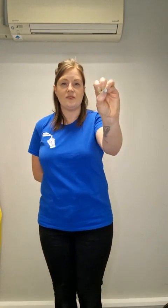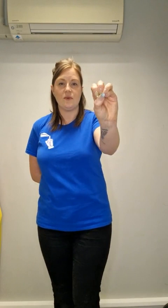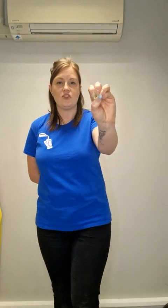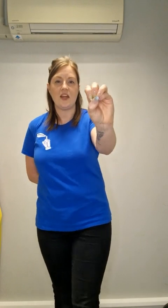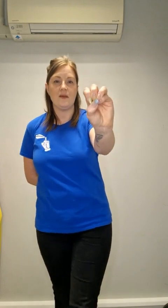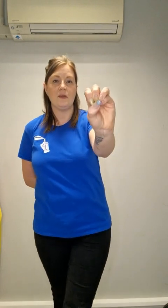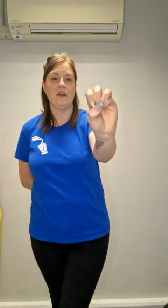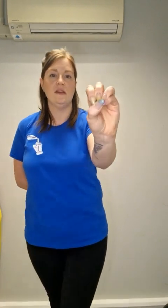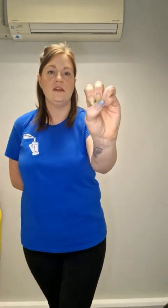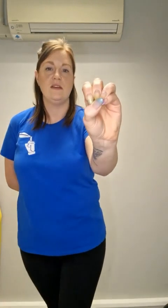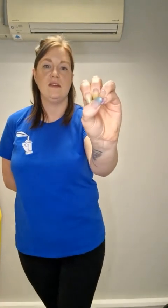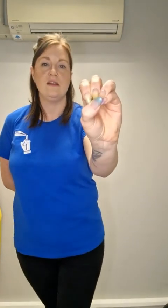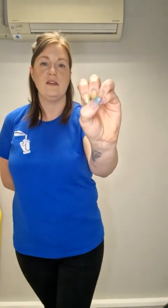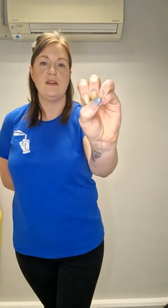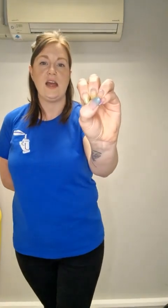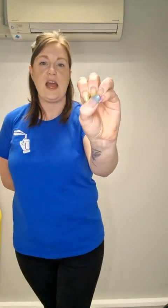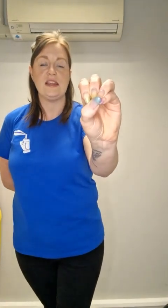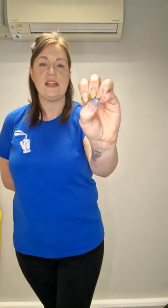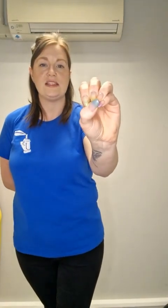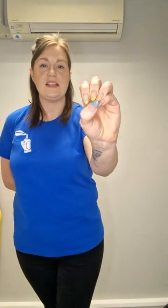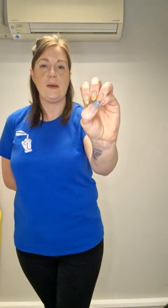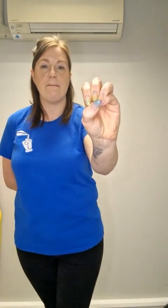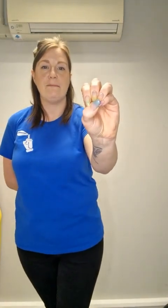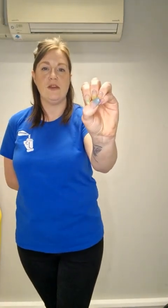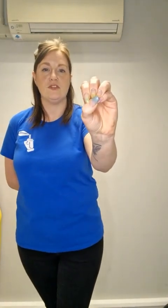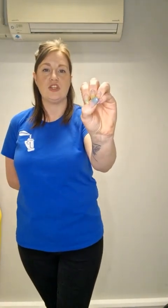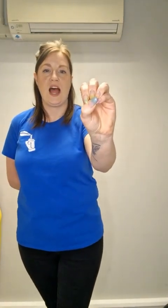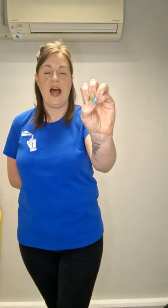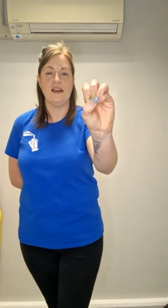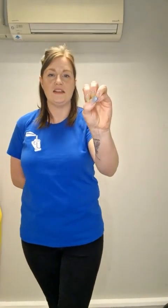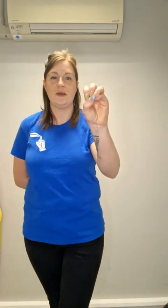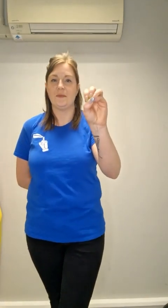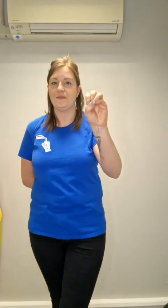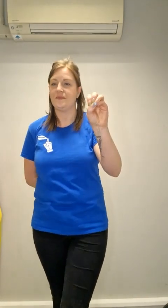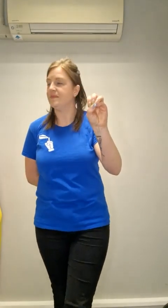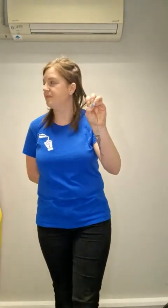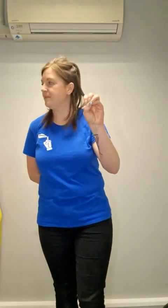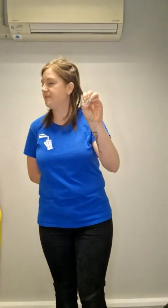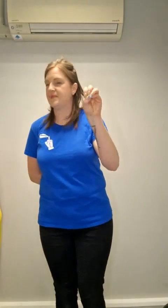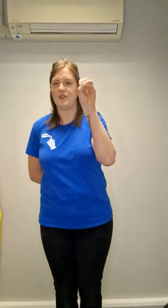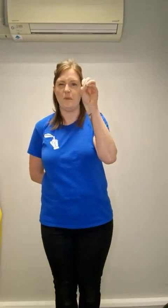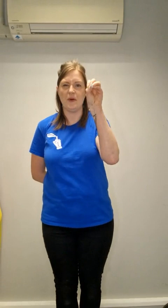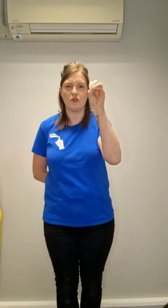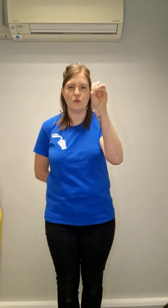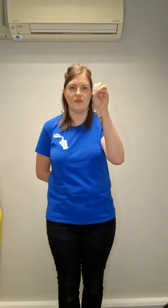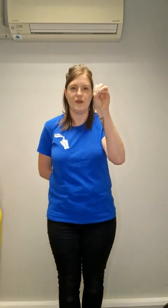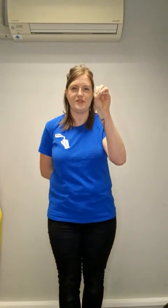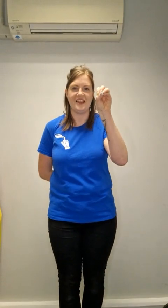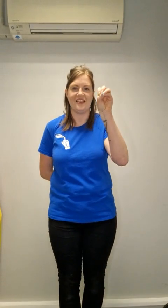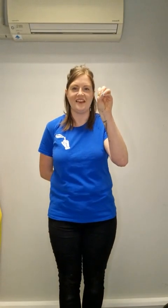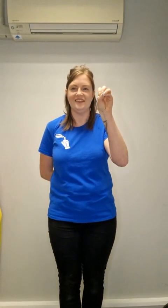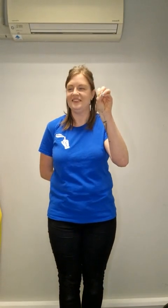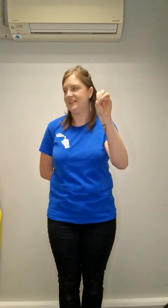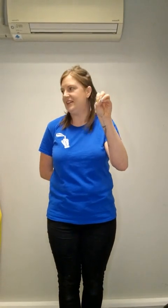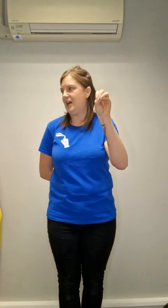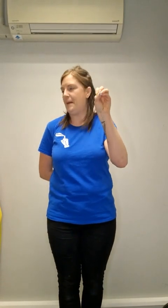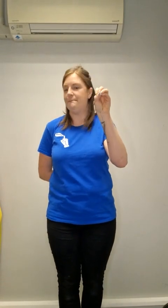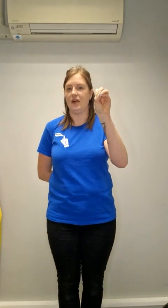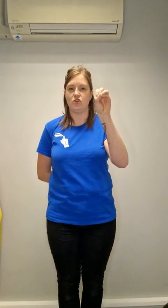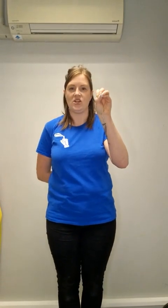of shape, and this is a bunched hand. So bunch all of those together, a bunched